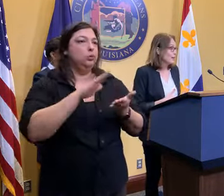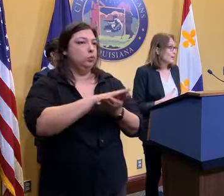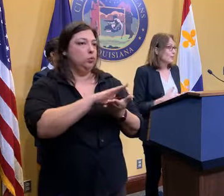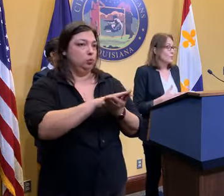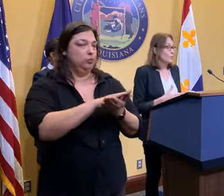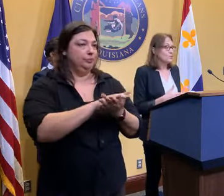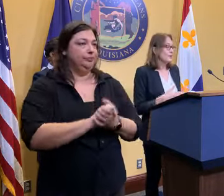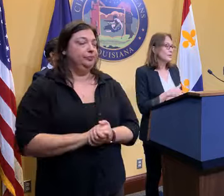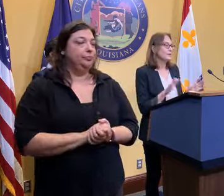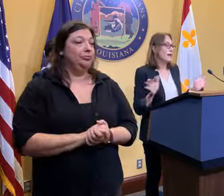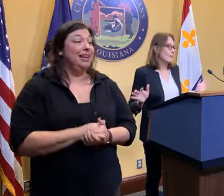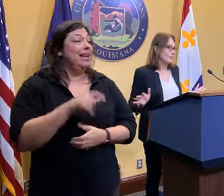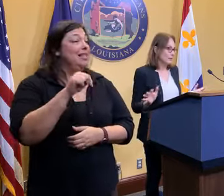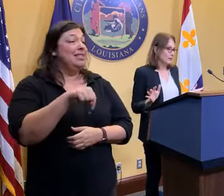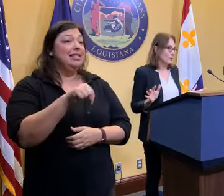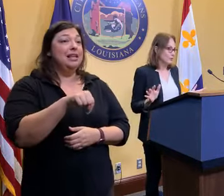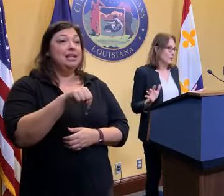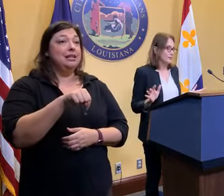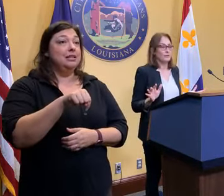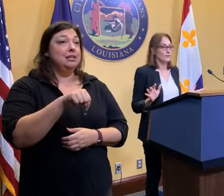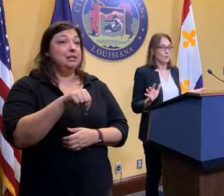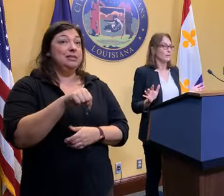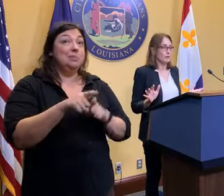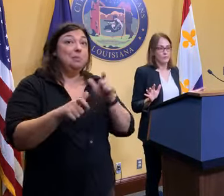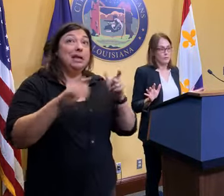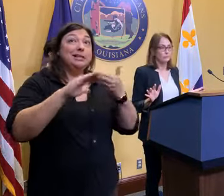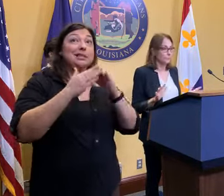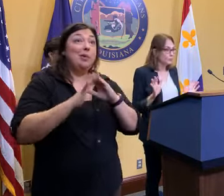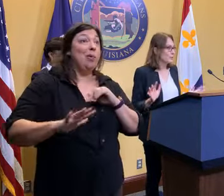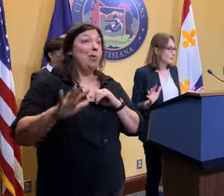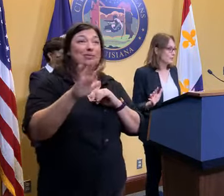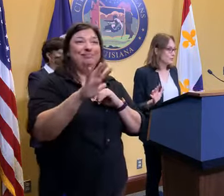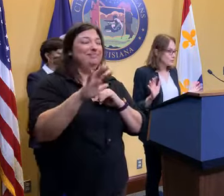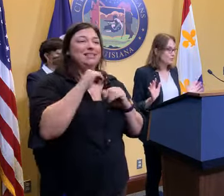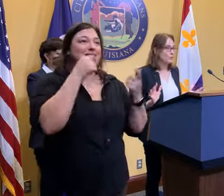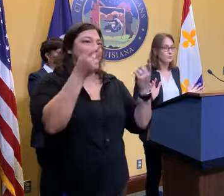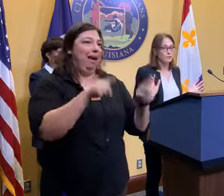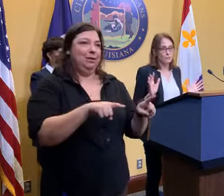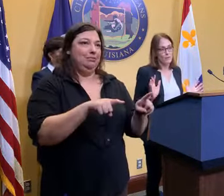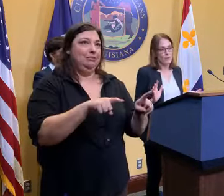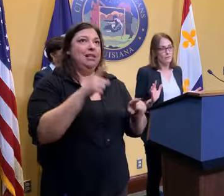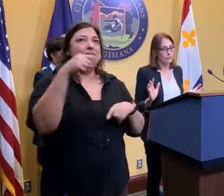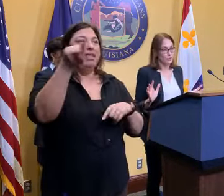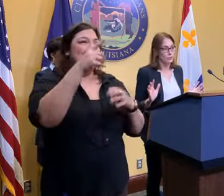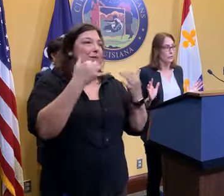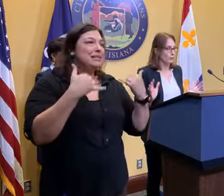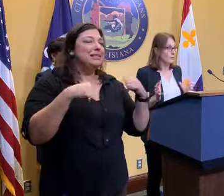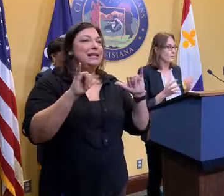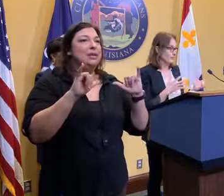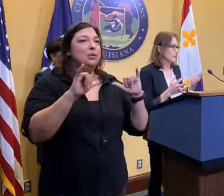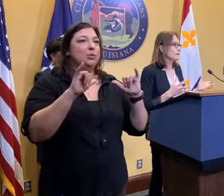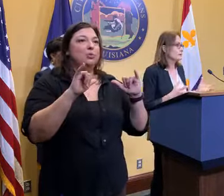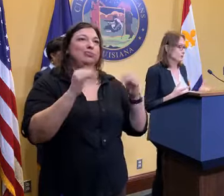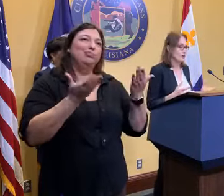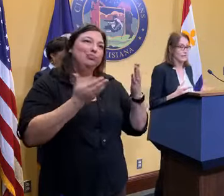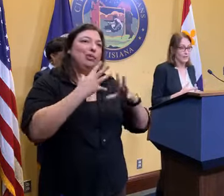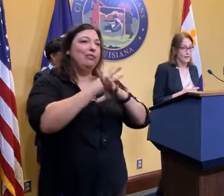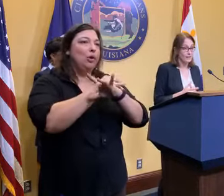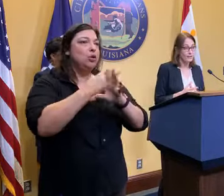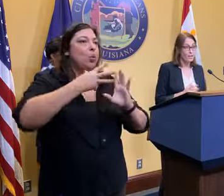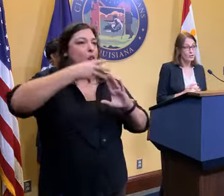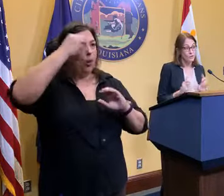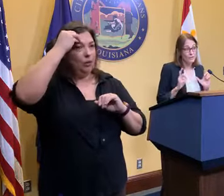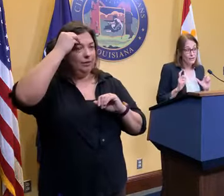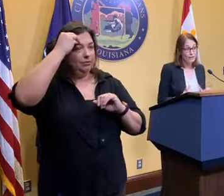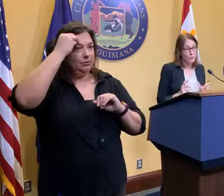said, this isn't happening in most big cities around the country. Most places are still primarily virtual learning, cities of our